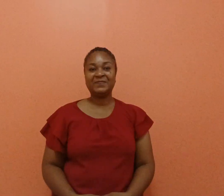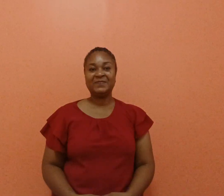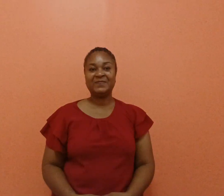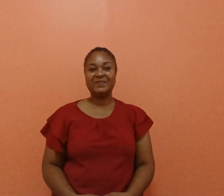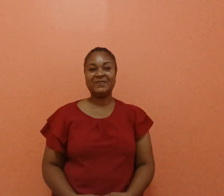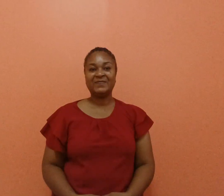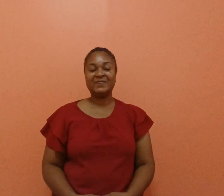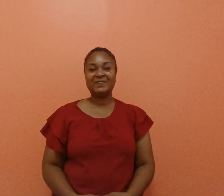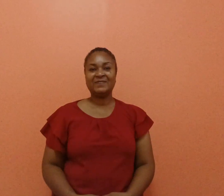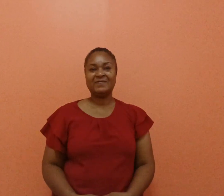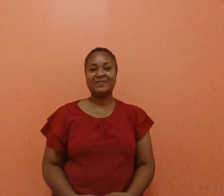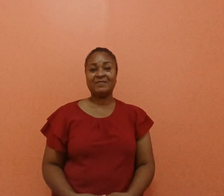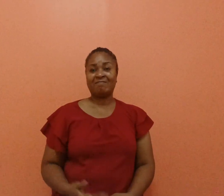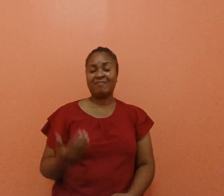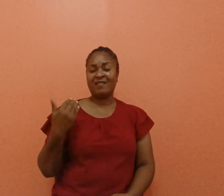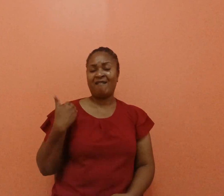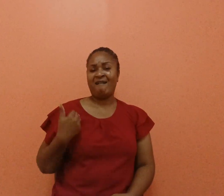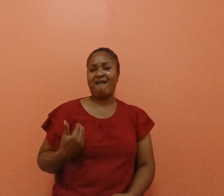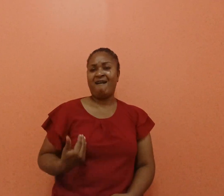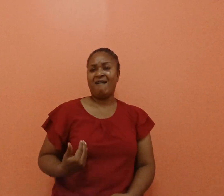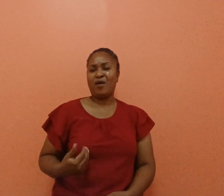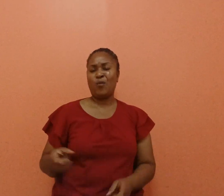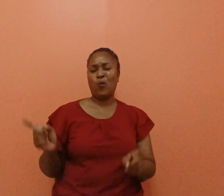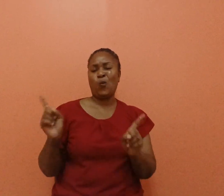I am with you always.